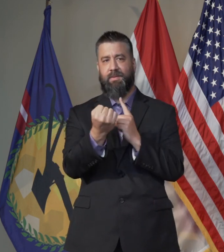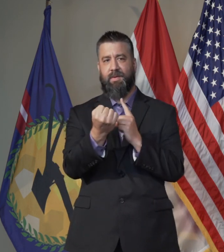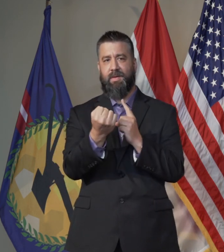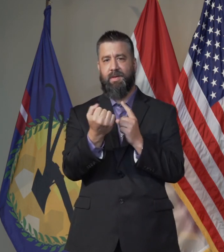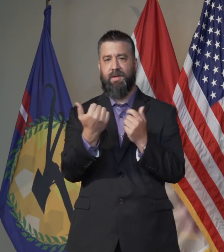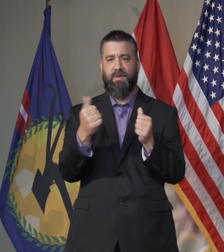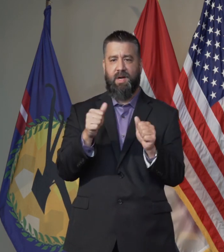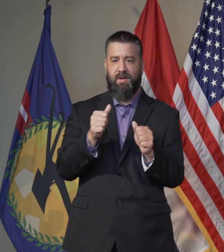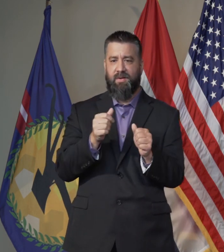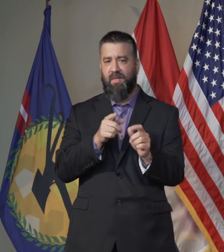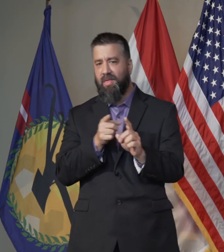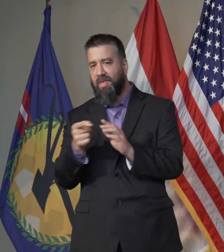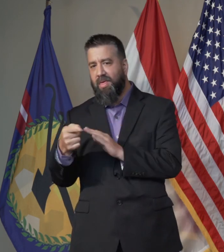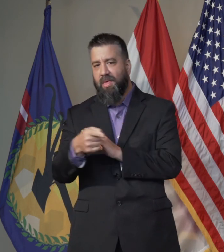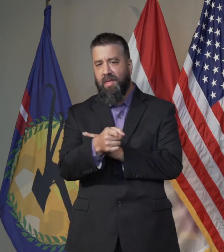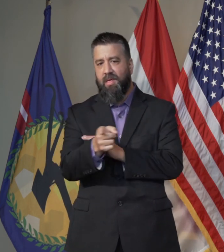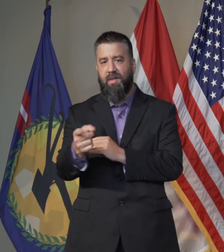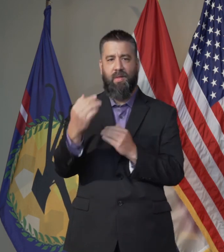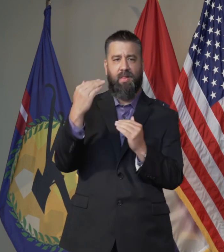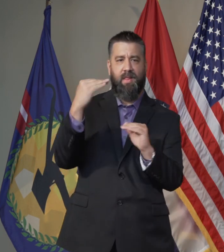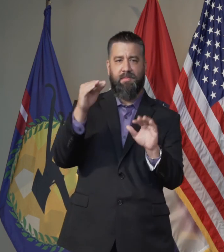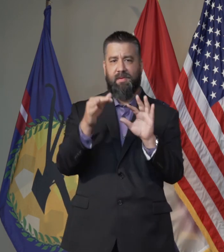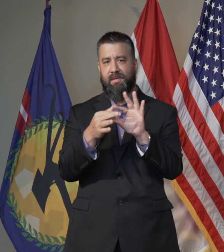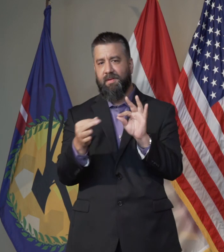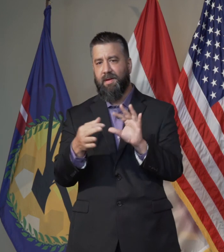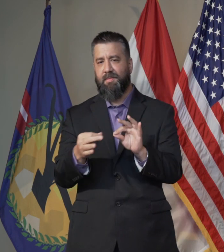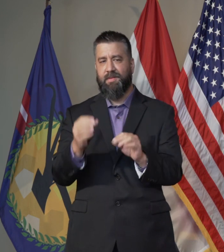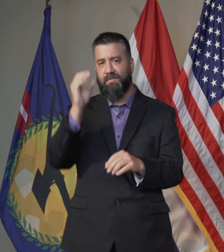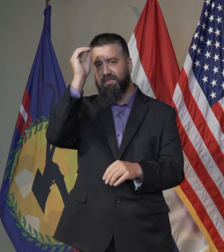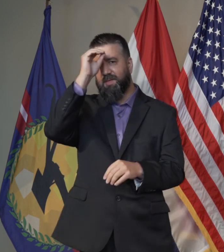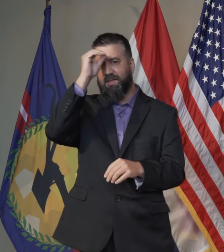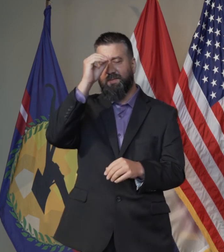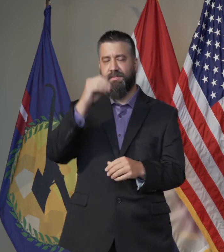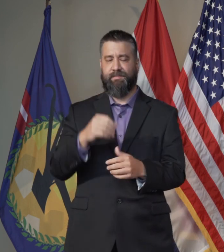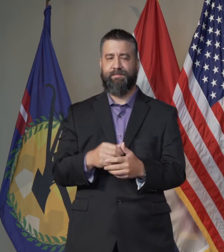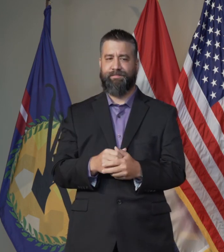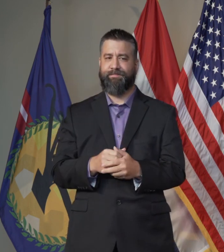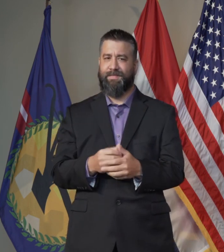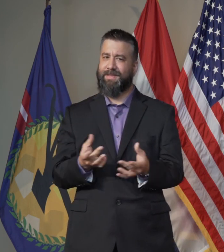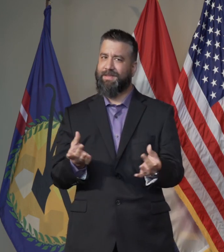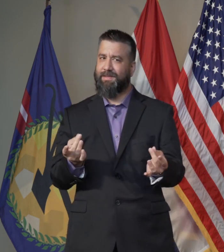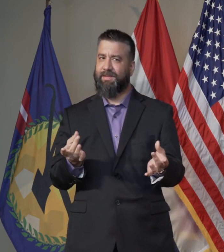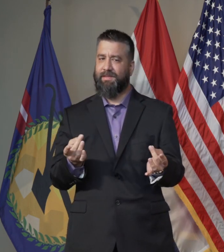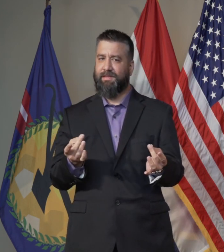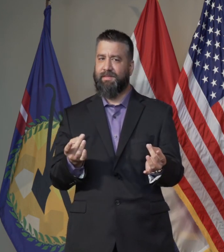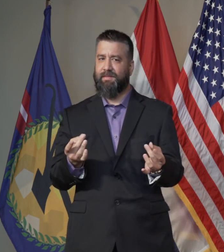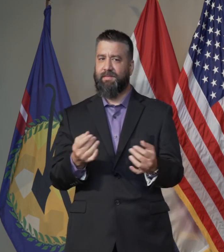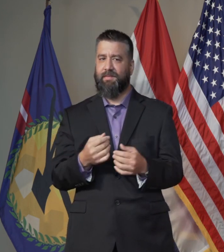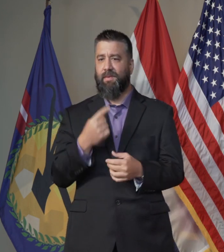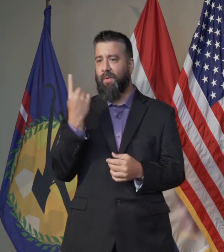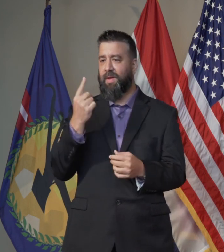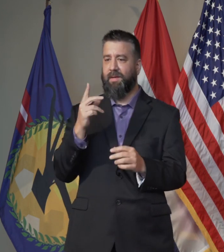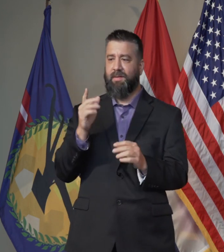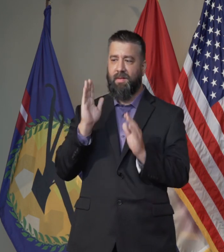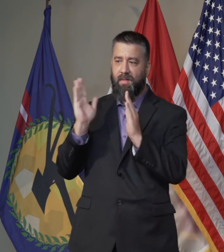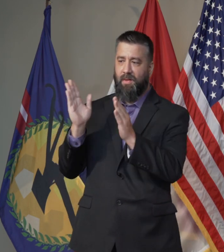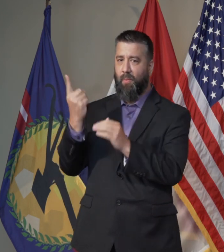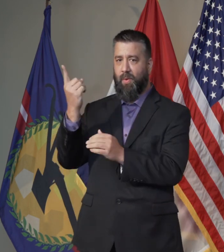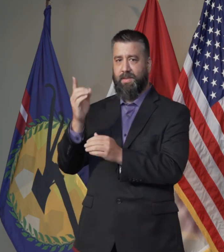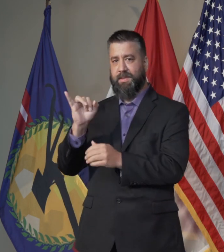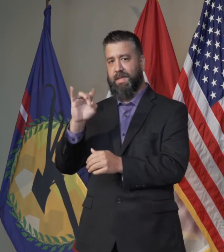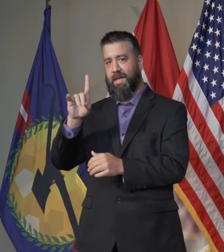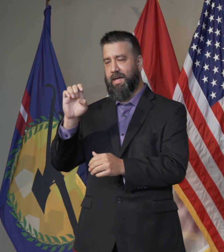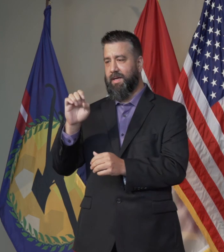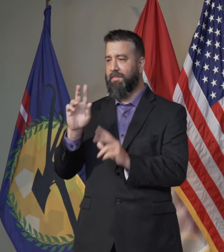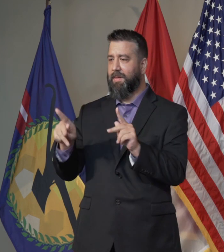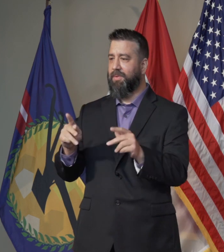maneuvers to limit public comments to only people who support